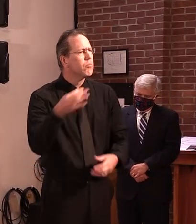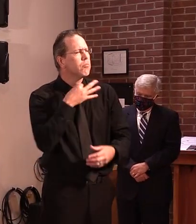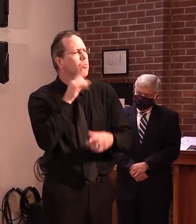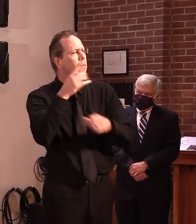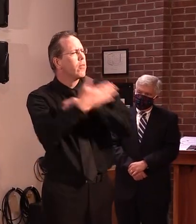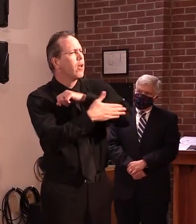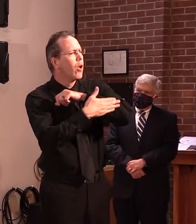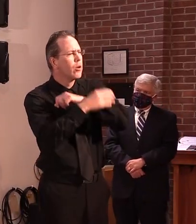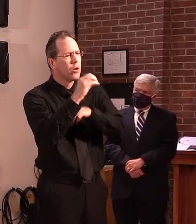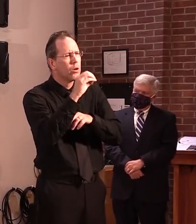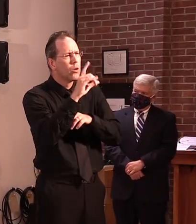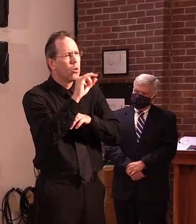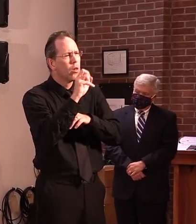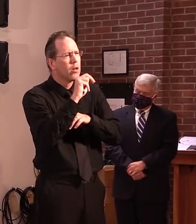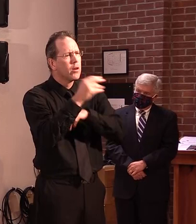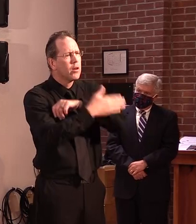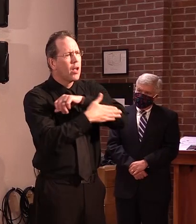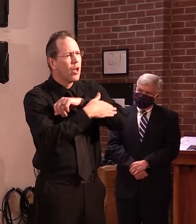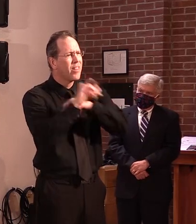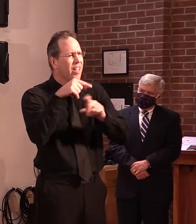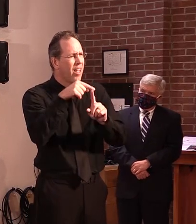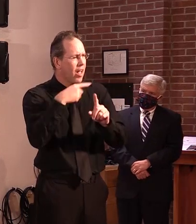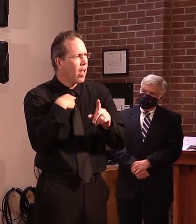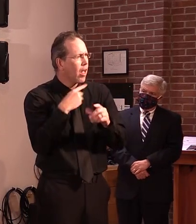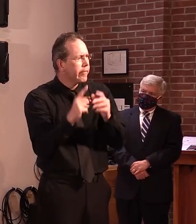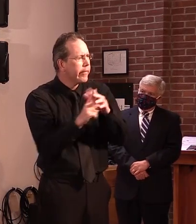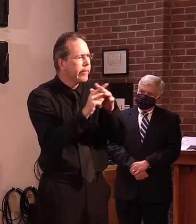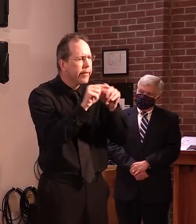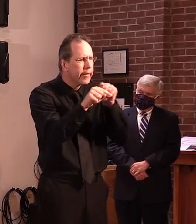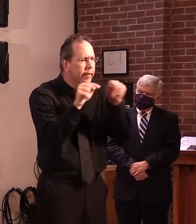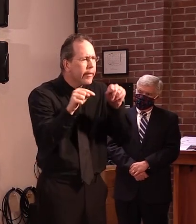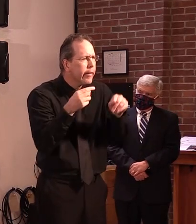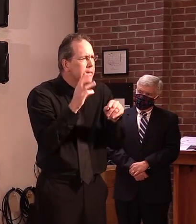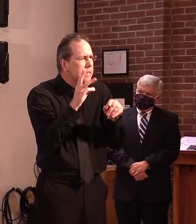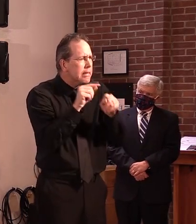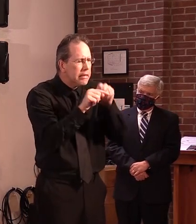You know, you're asking the question actually precipitated